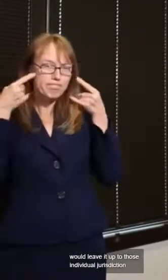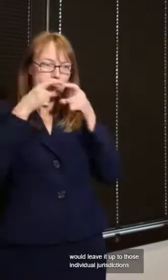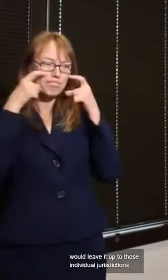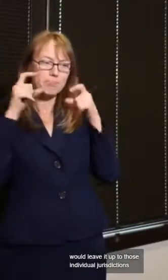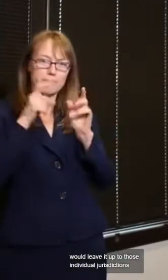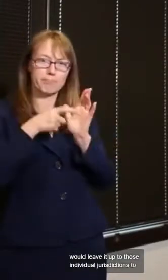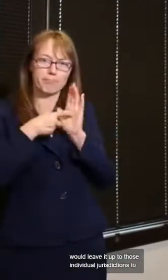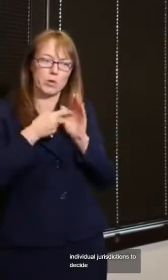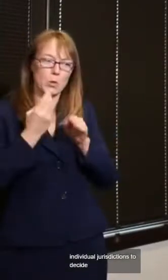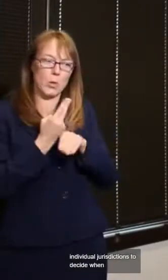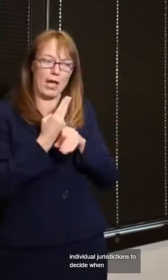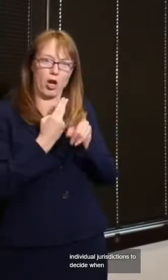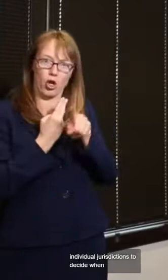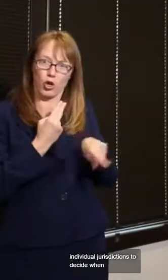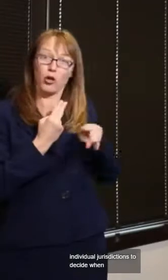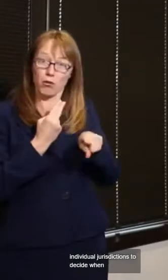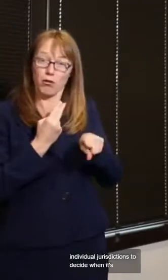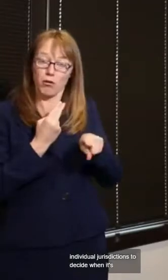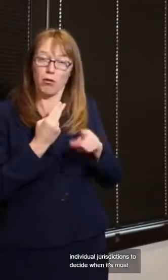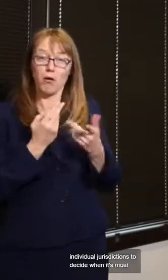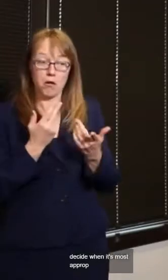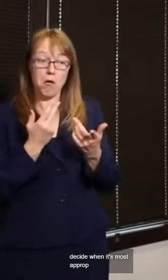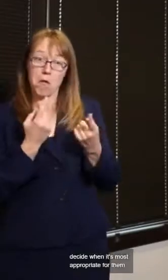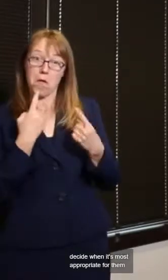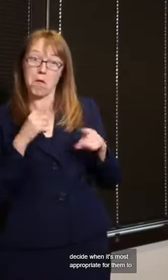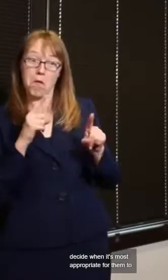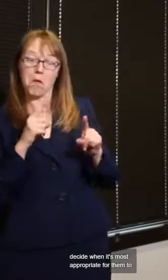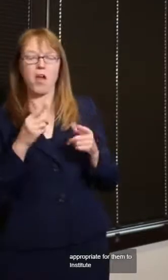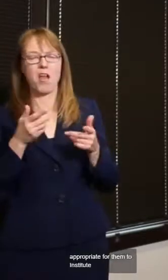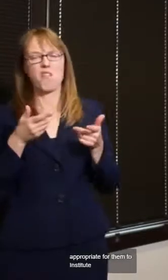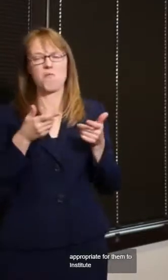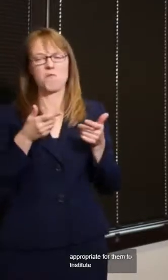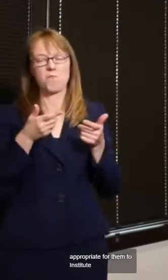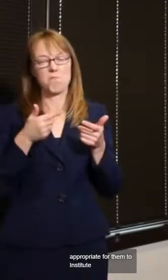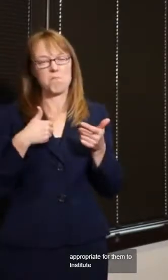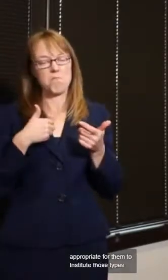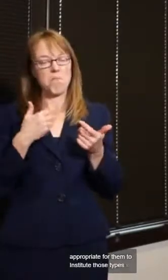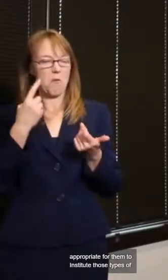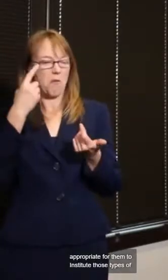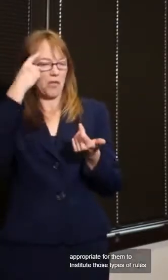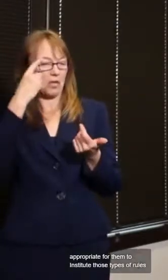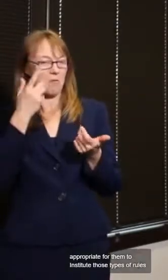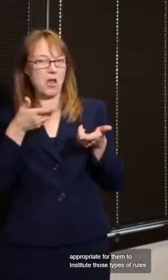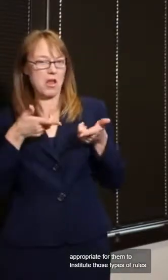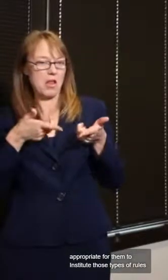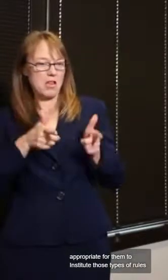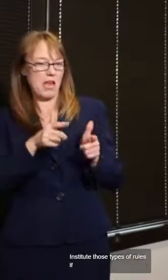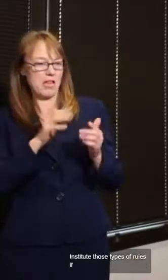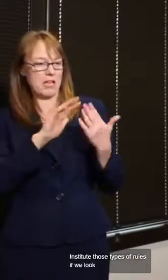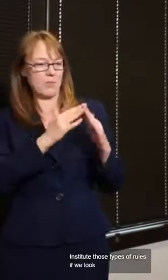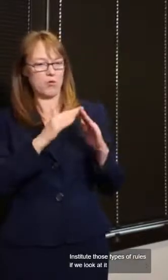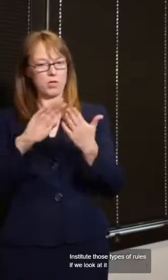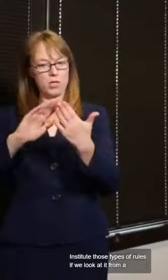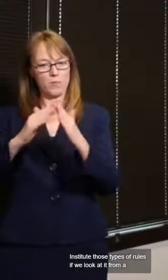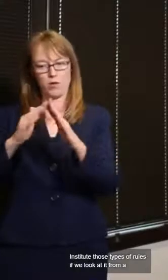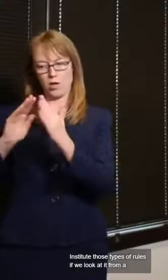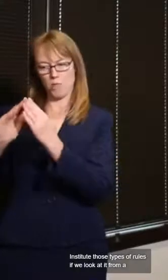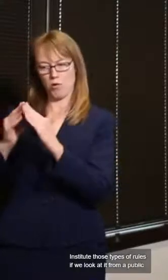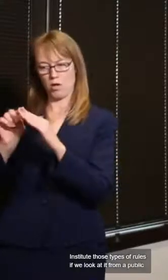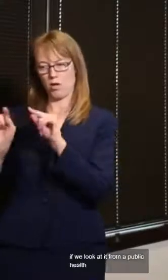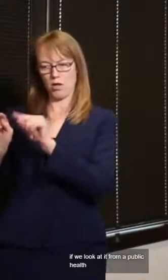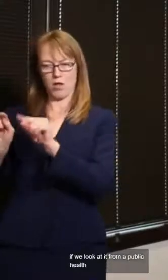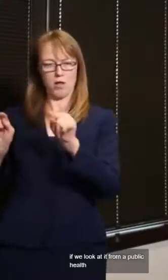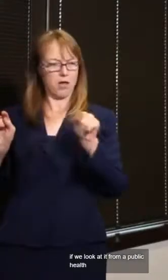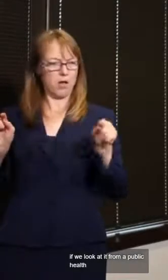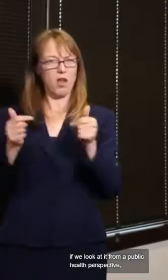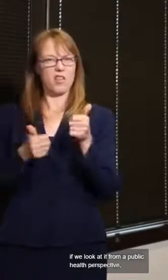to decide when it's most appropriate for them to institute those types of rules. If we look at it from a public health